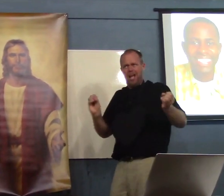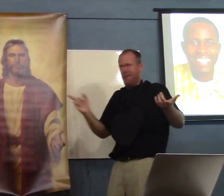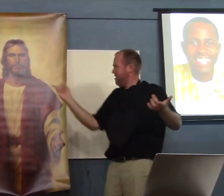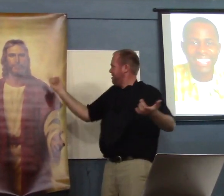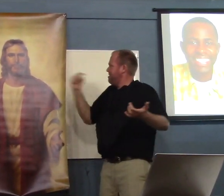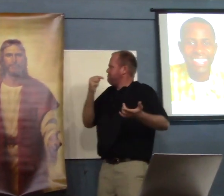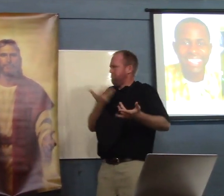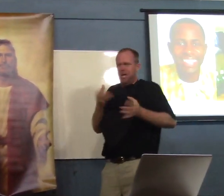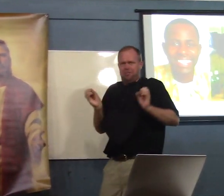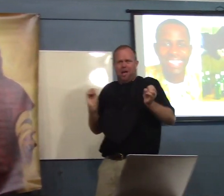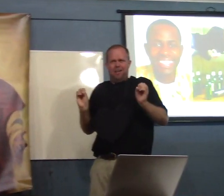There's nothing wrong.